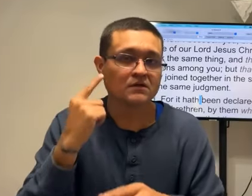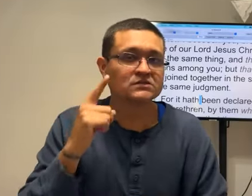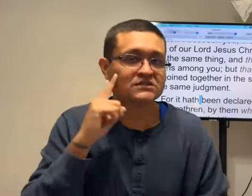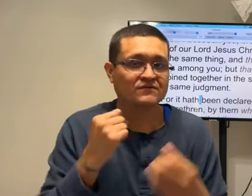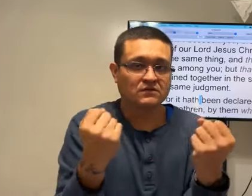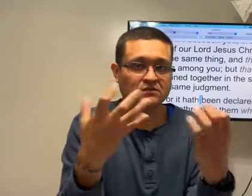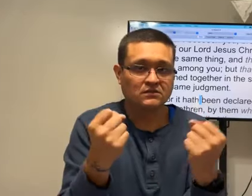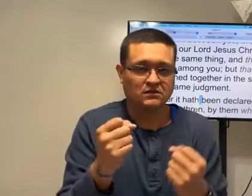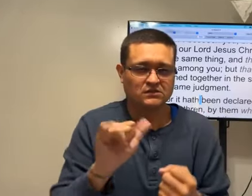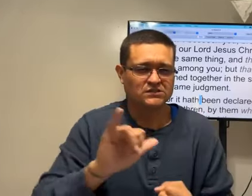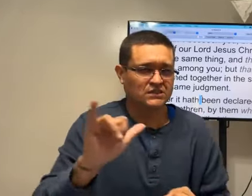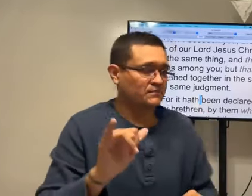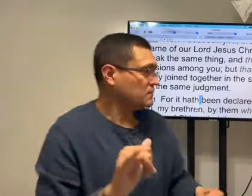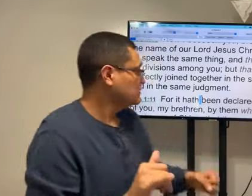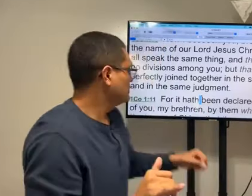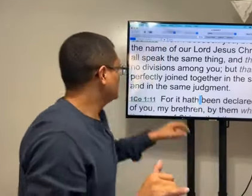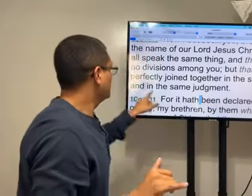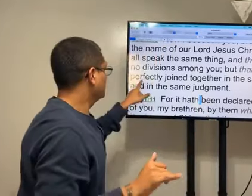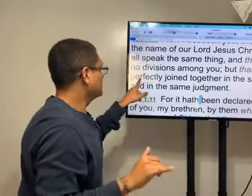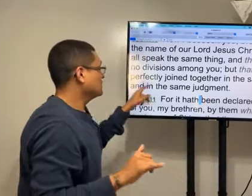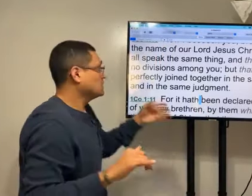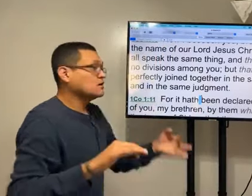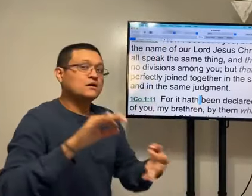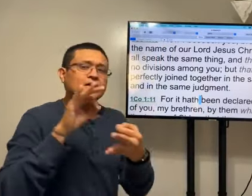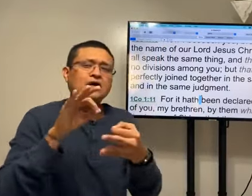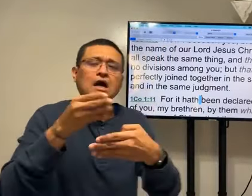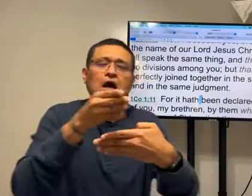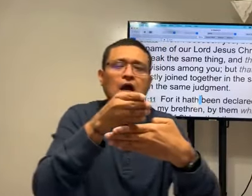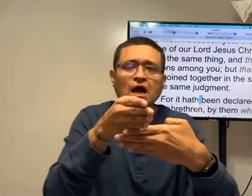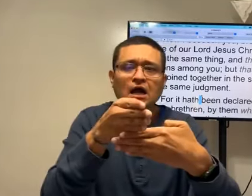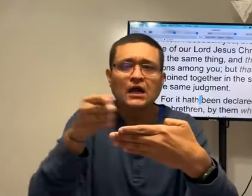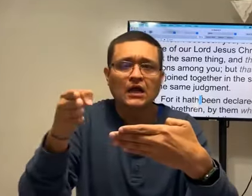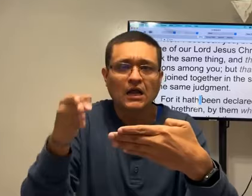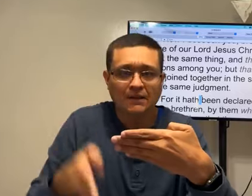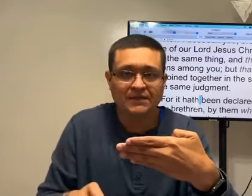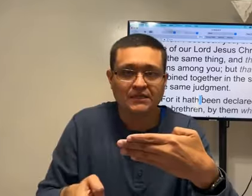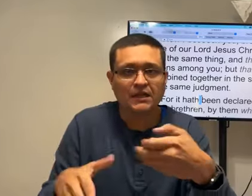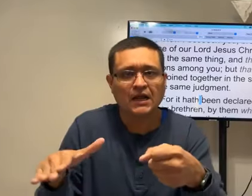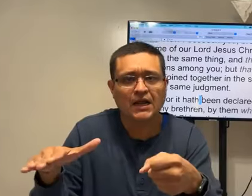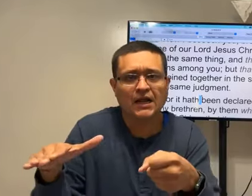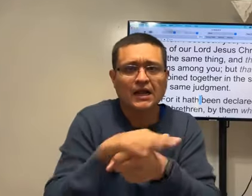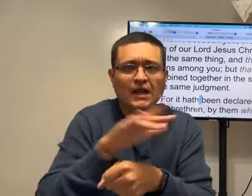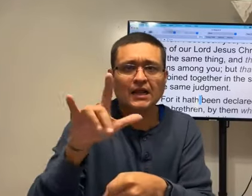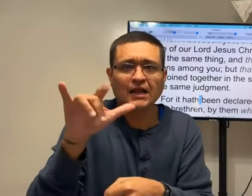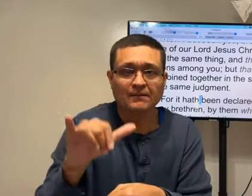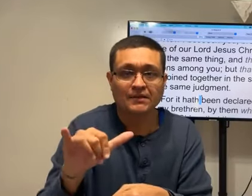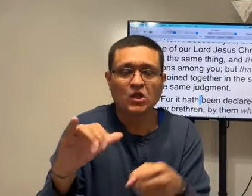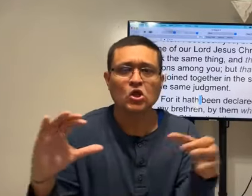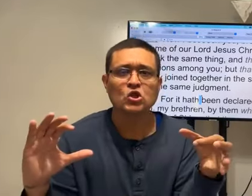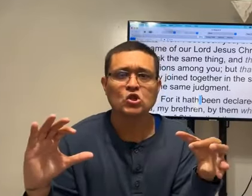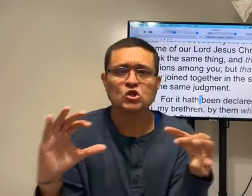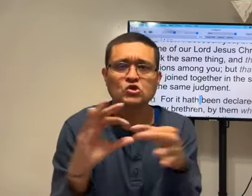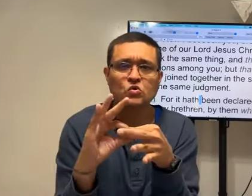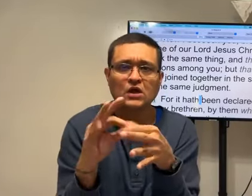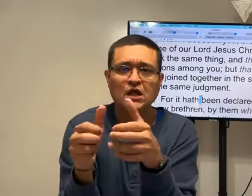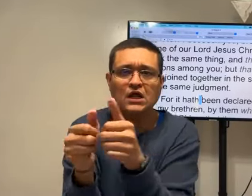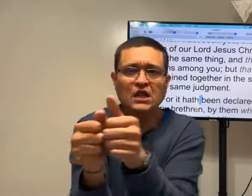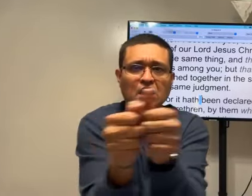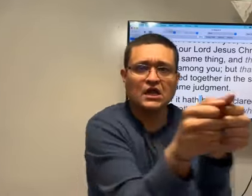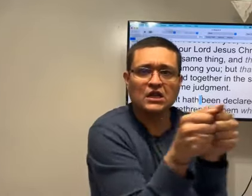You hear the same word right, but you see different signs. So this meaning is complete, completely.